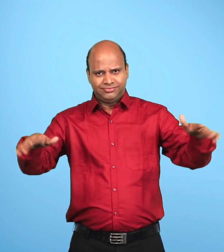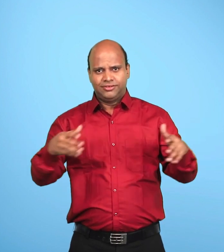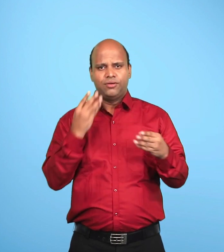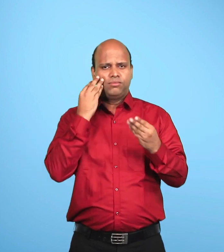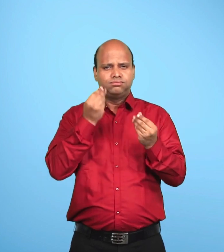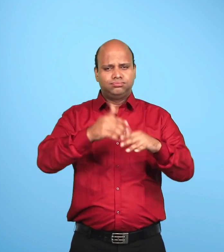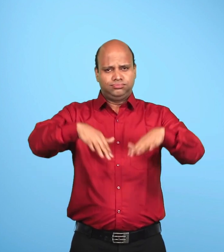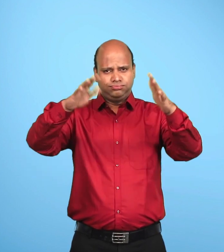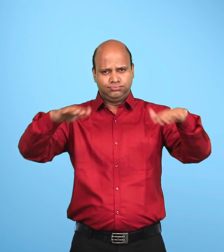grasslands,